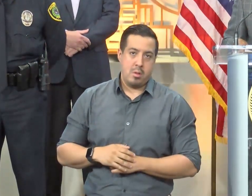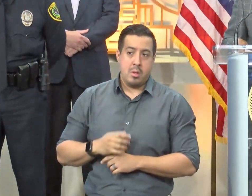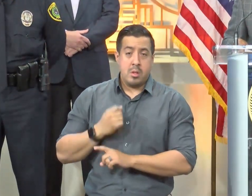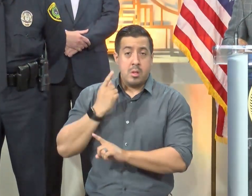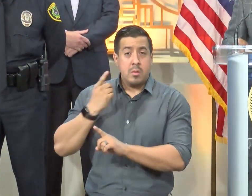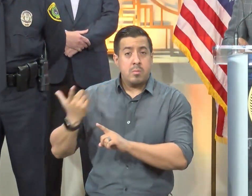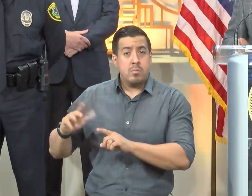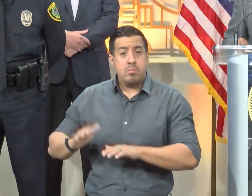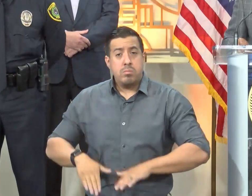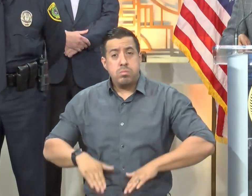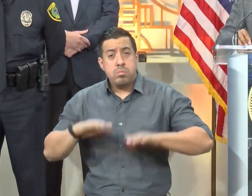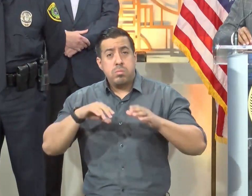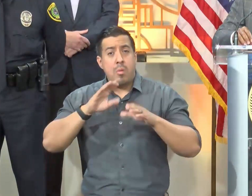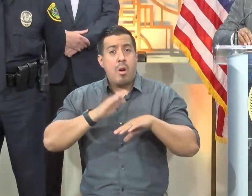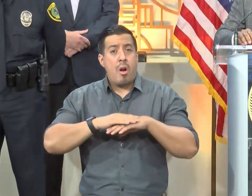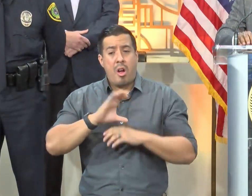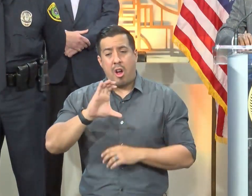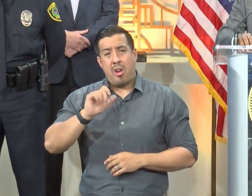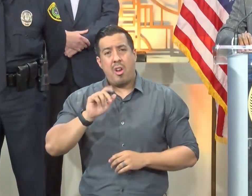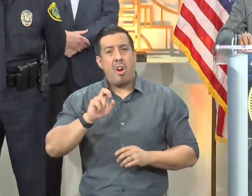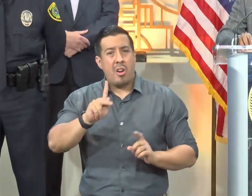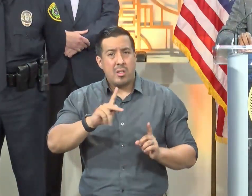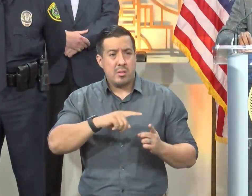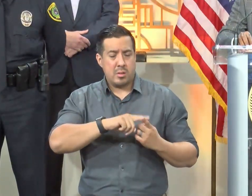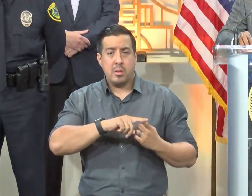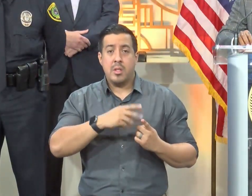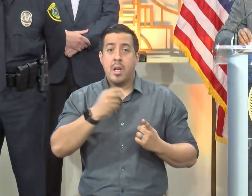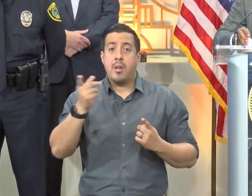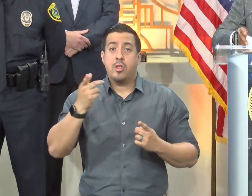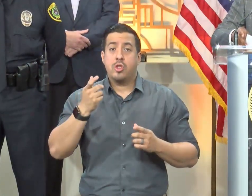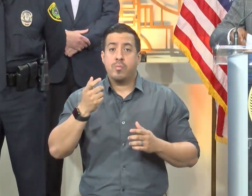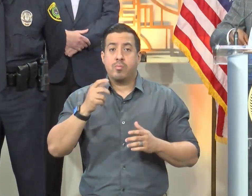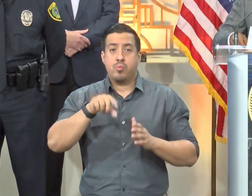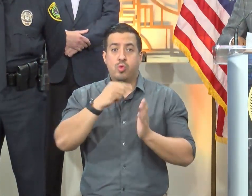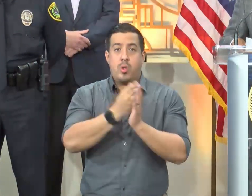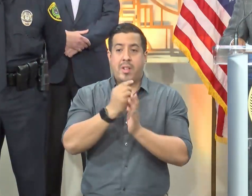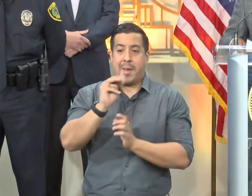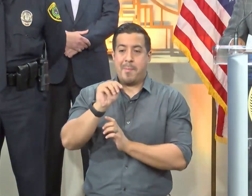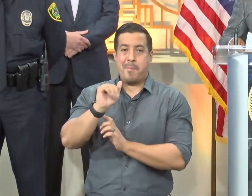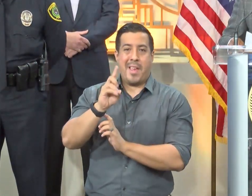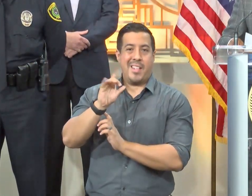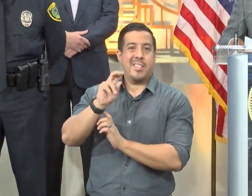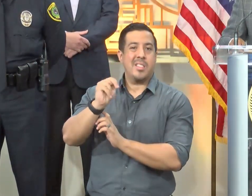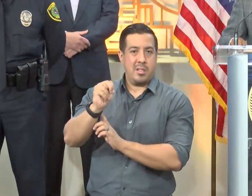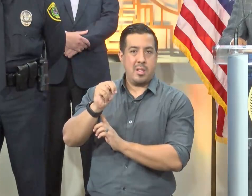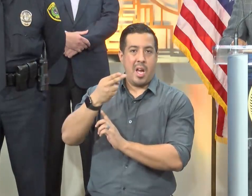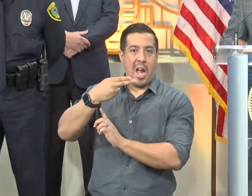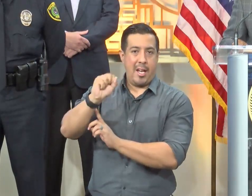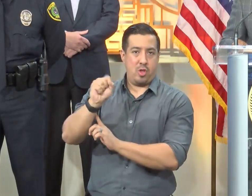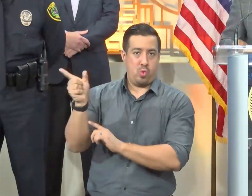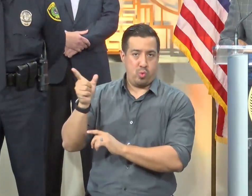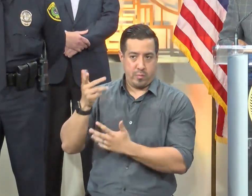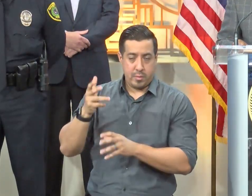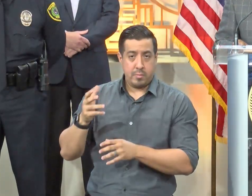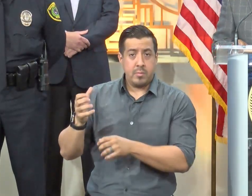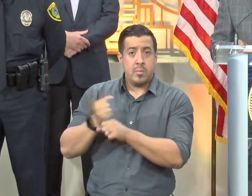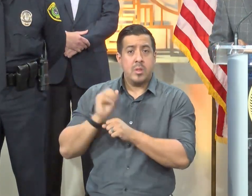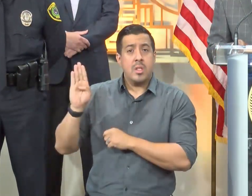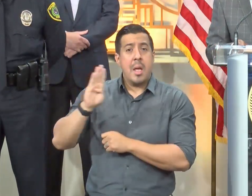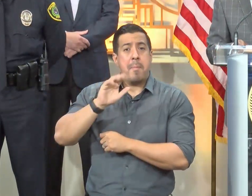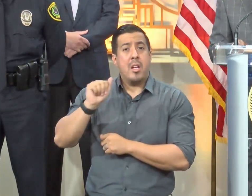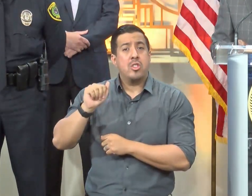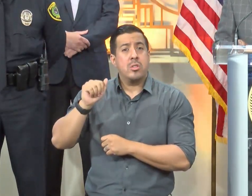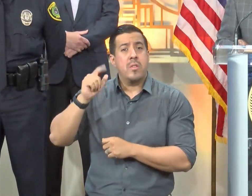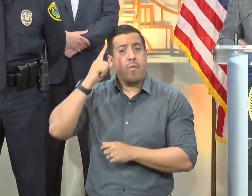Raised in Hiram Clark and graduated from Madison High School. He earned a Bachelor's of Science in